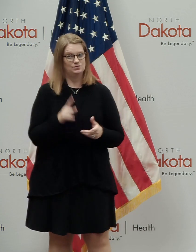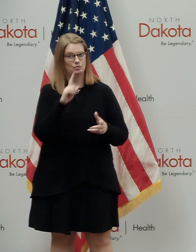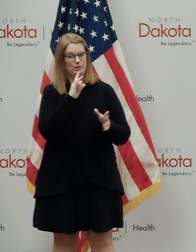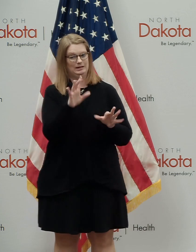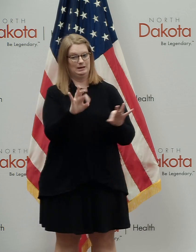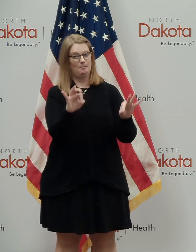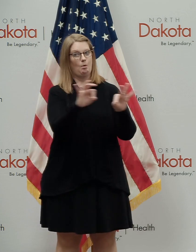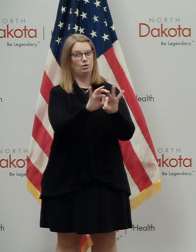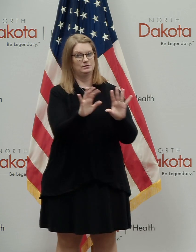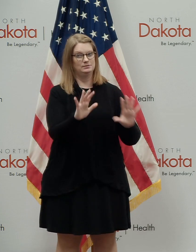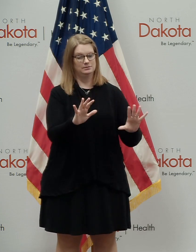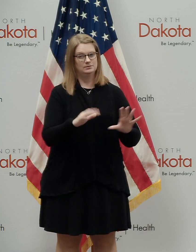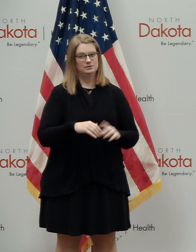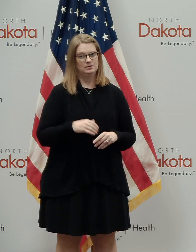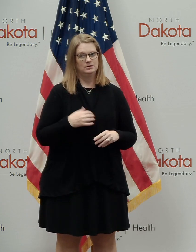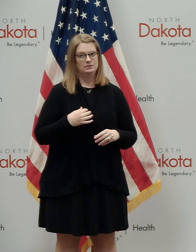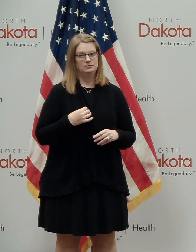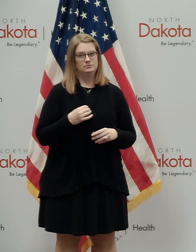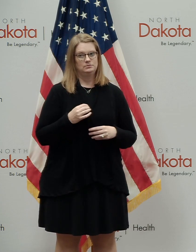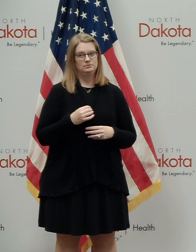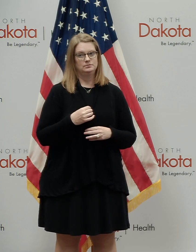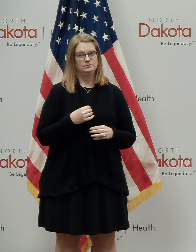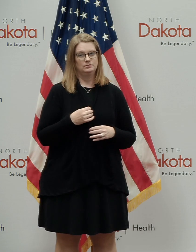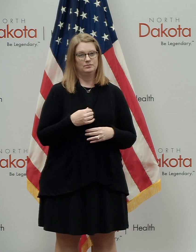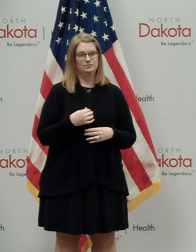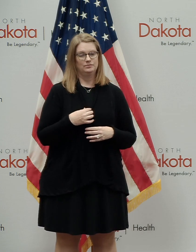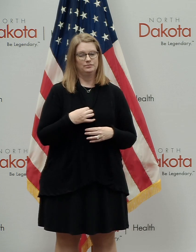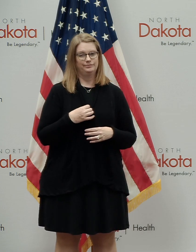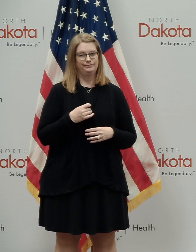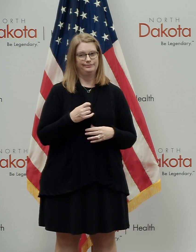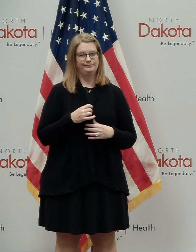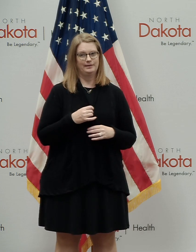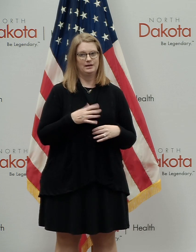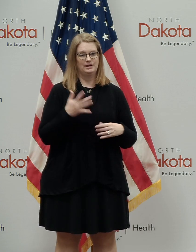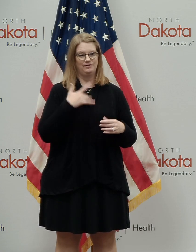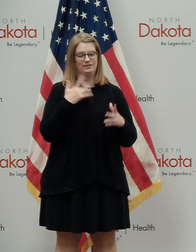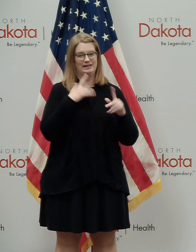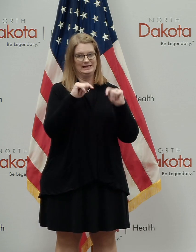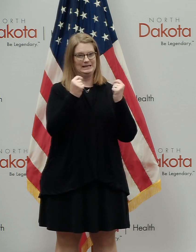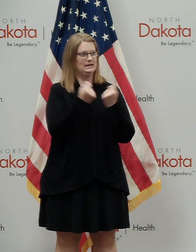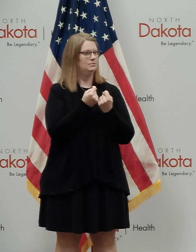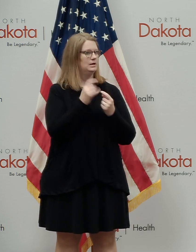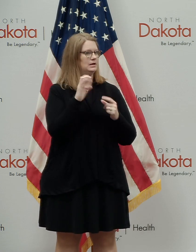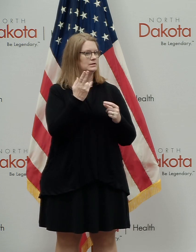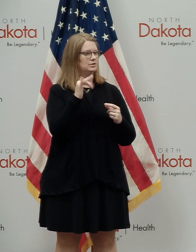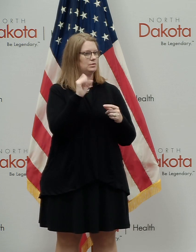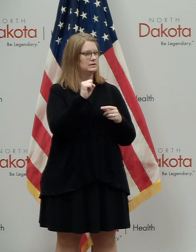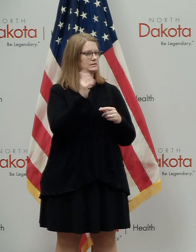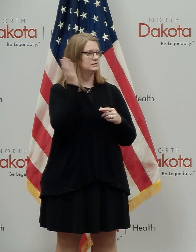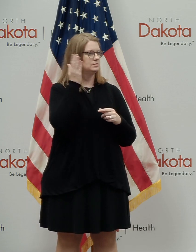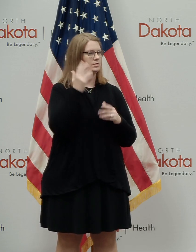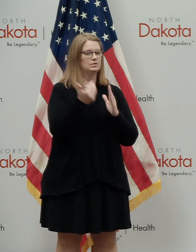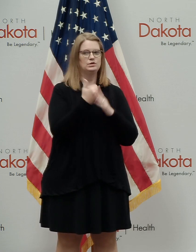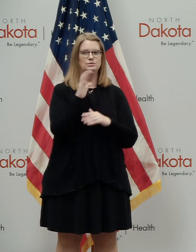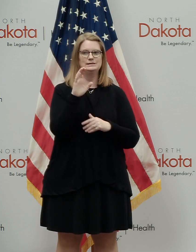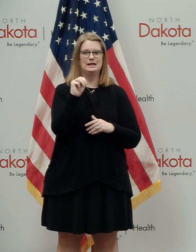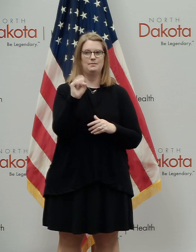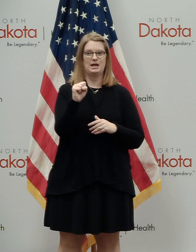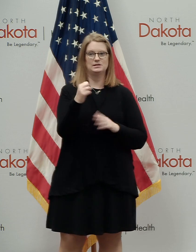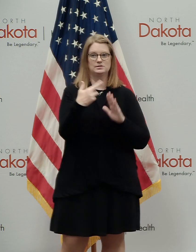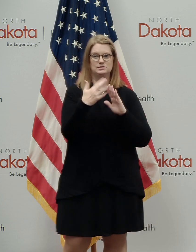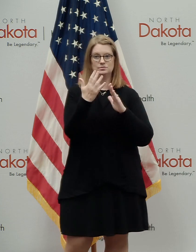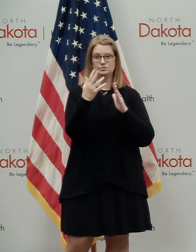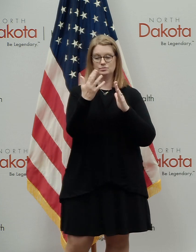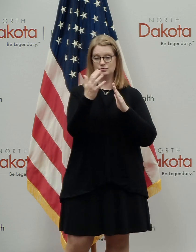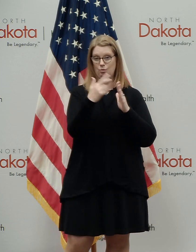that we're looking at, and certainly, I'm sure the team, I'm just learning it as Chris spoke, that we got new CMS rules. But